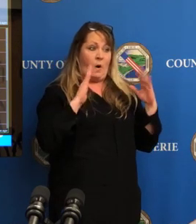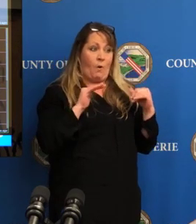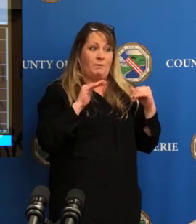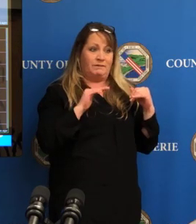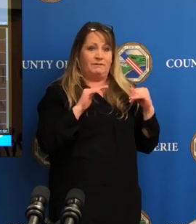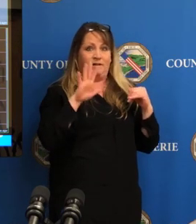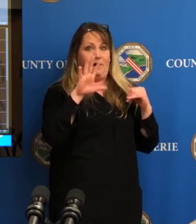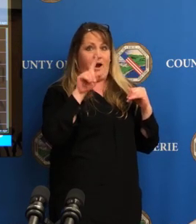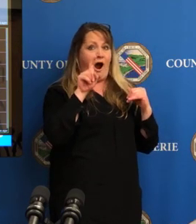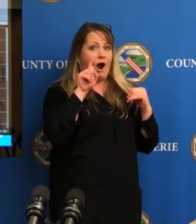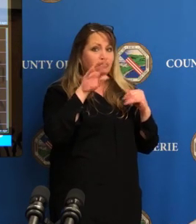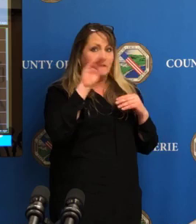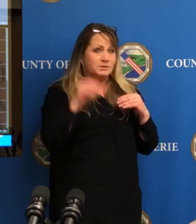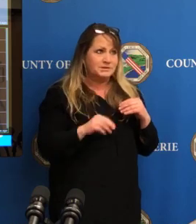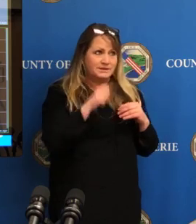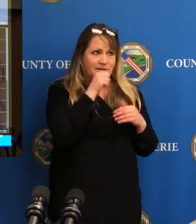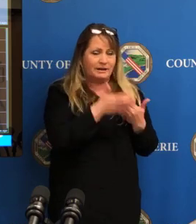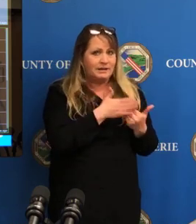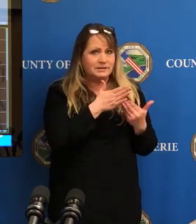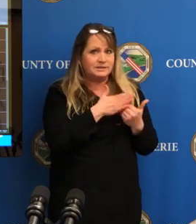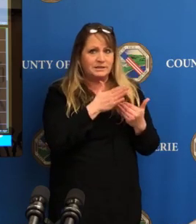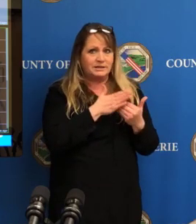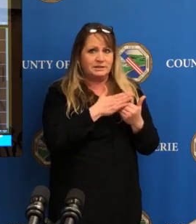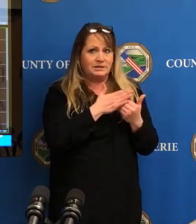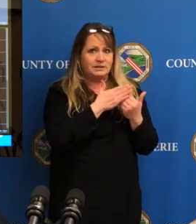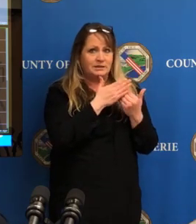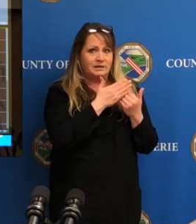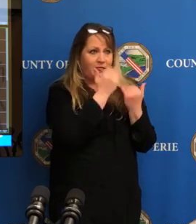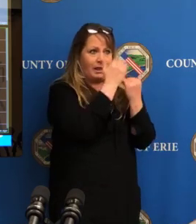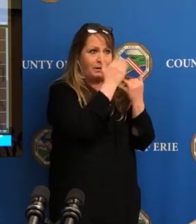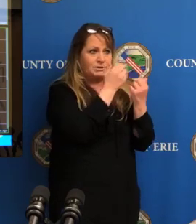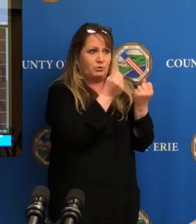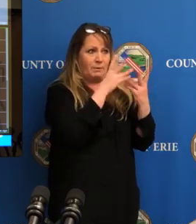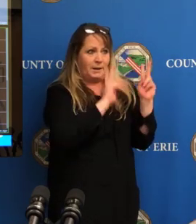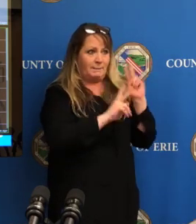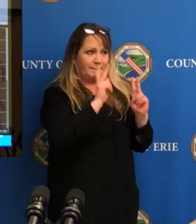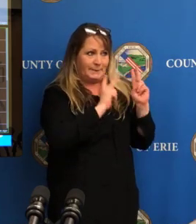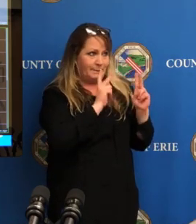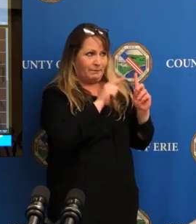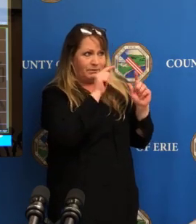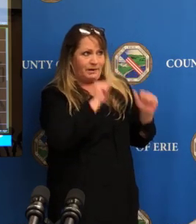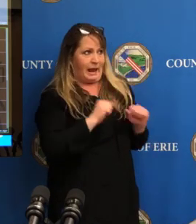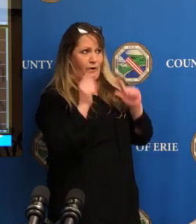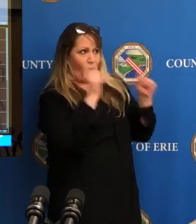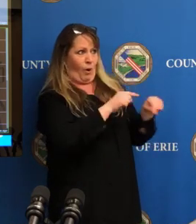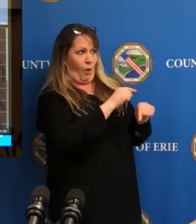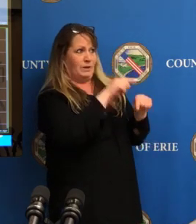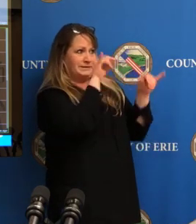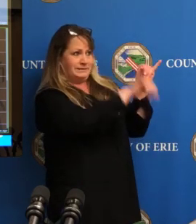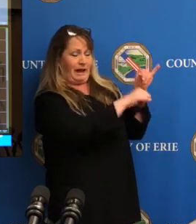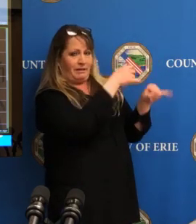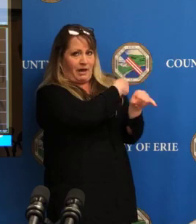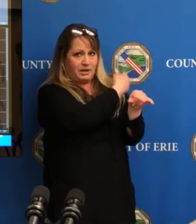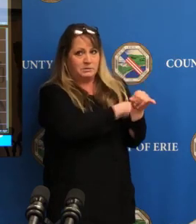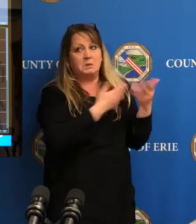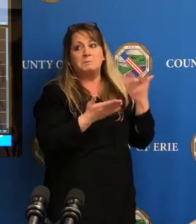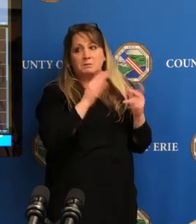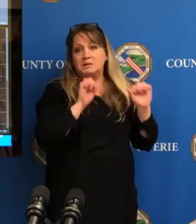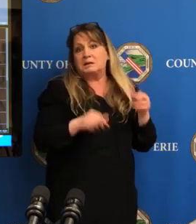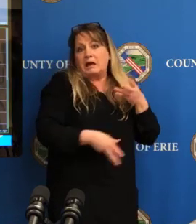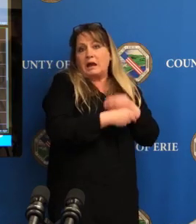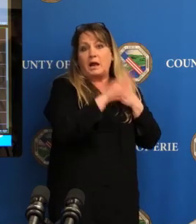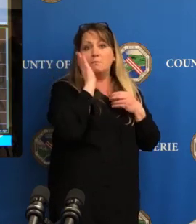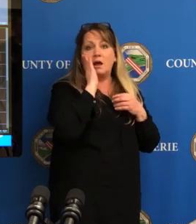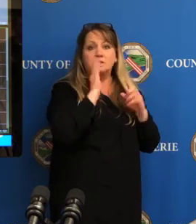100%. That's not easy. Their capacity is also controlled by New York State, so they may be able to add beds in a lot of these hospitals, but if you